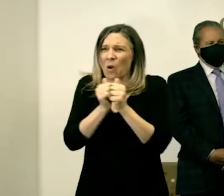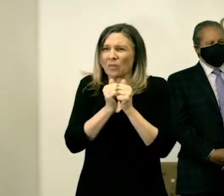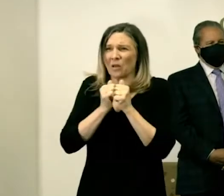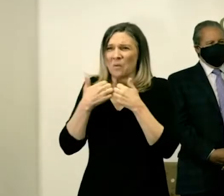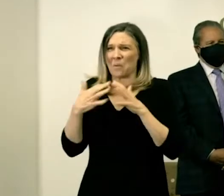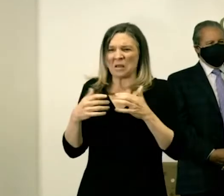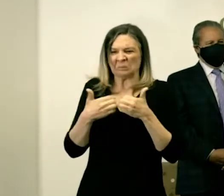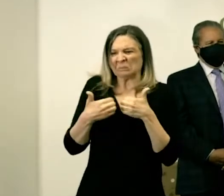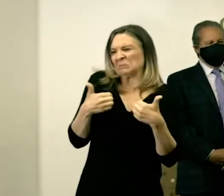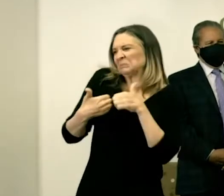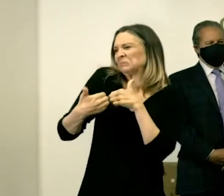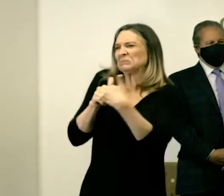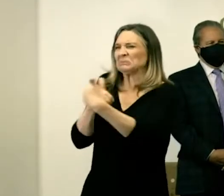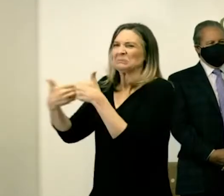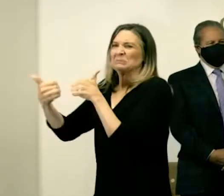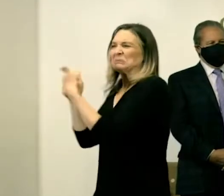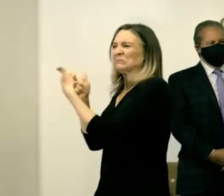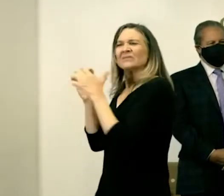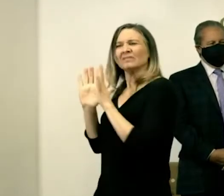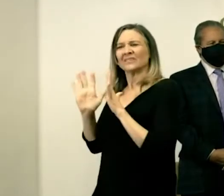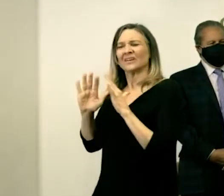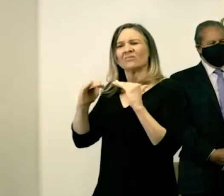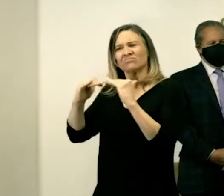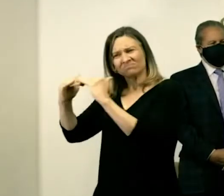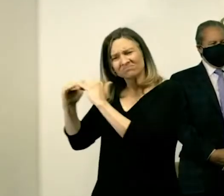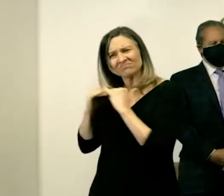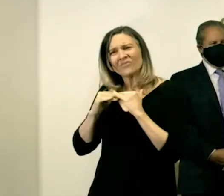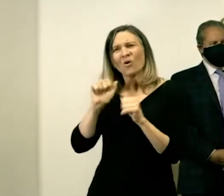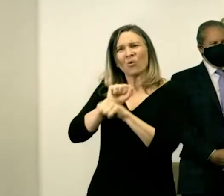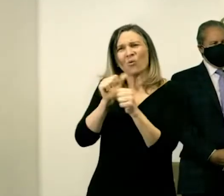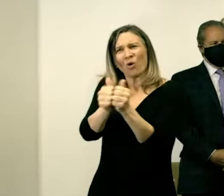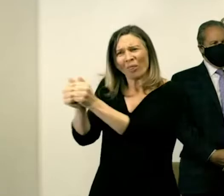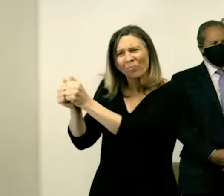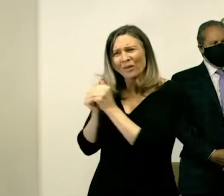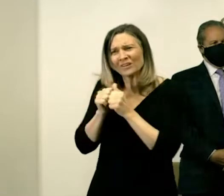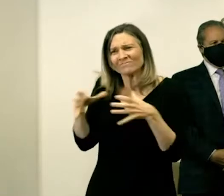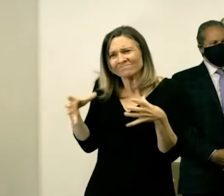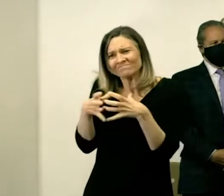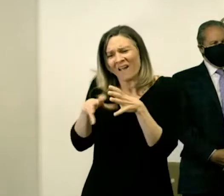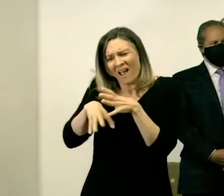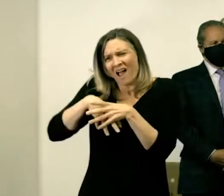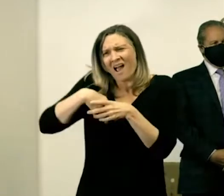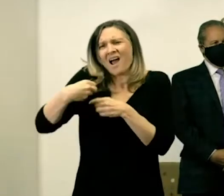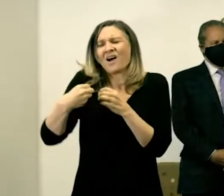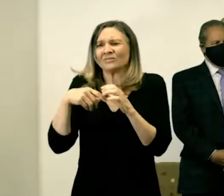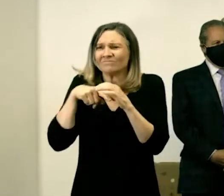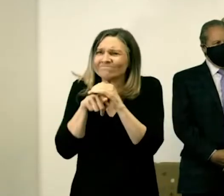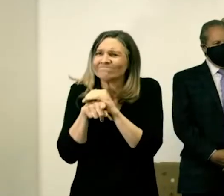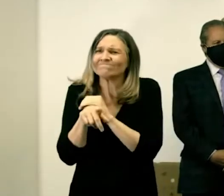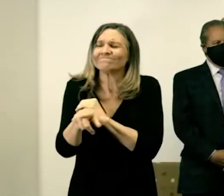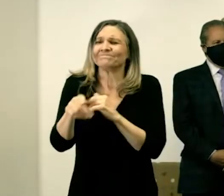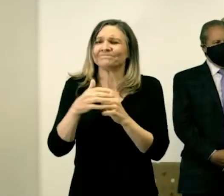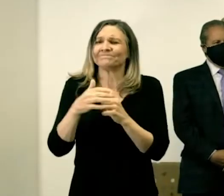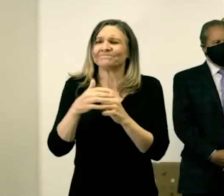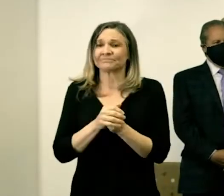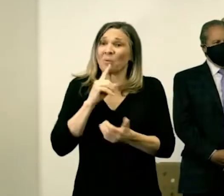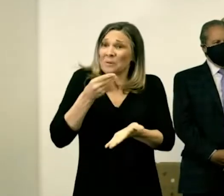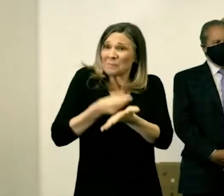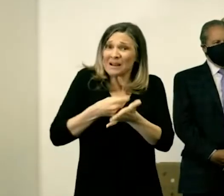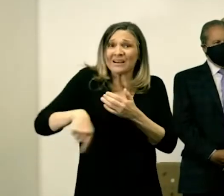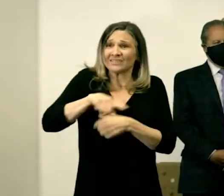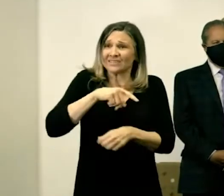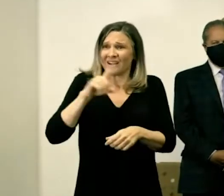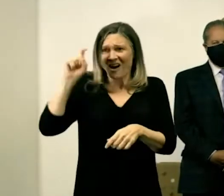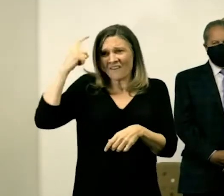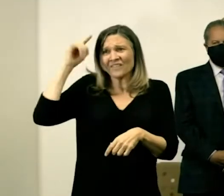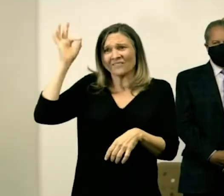why equity is that North Star. So it relates to the issue of finances. Big deal what just happened in the federal government. And I'm sure you